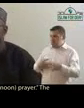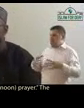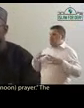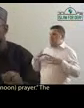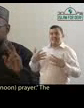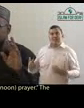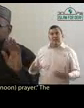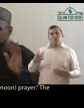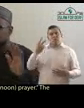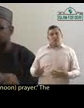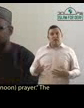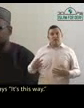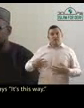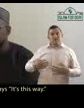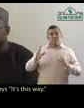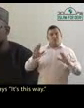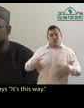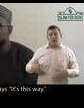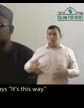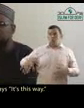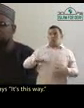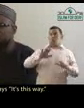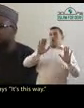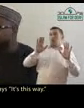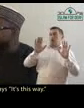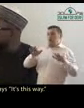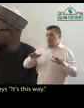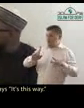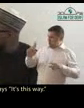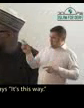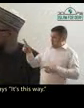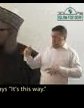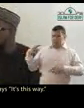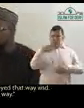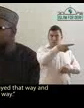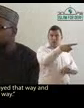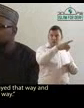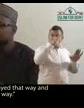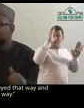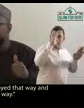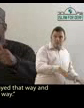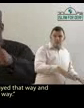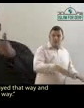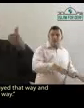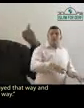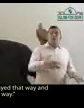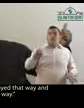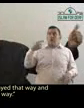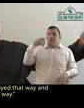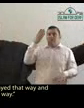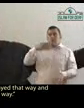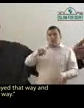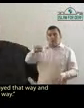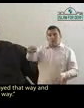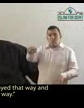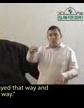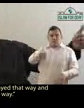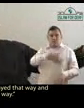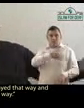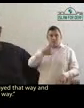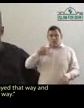the Dhuhr prayer, the noon prayer. So when we get ready to pray, he says it's this way. We said, but last night we prayed that way, and